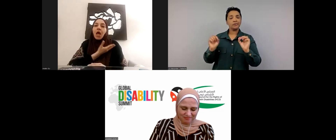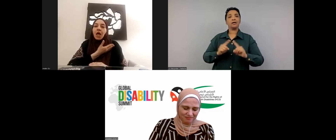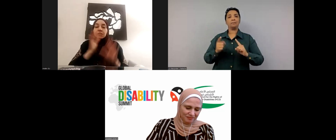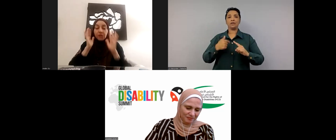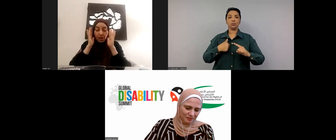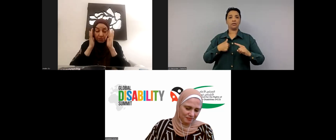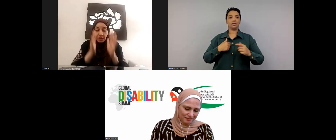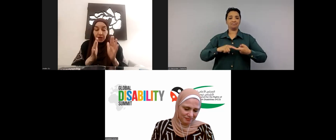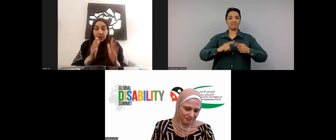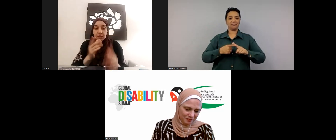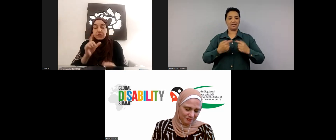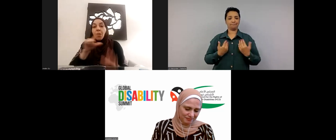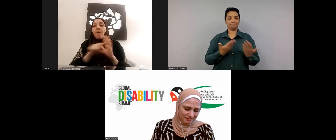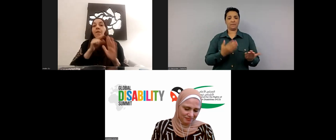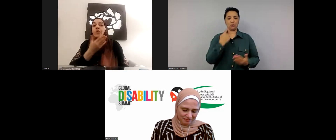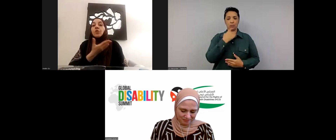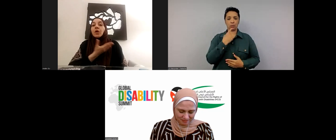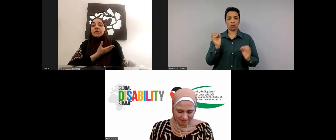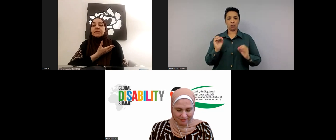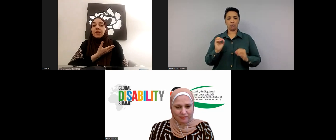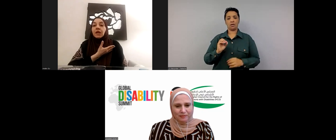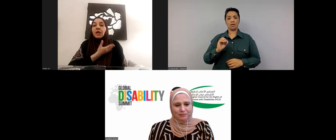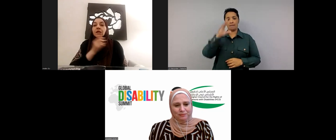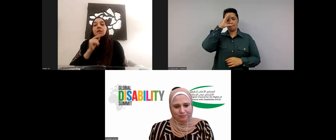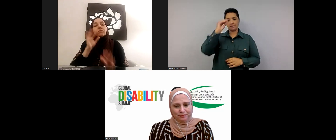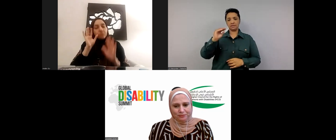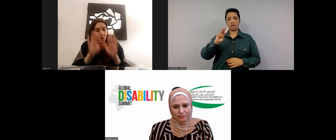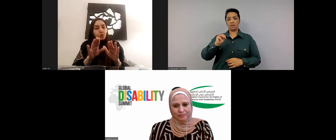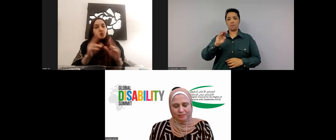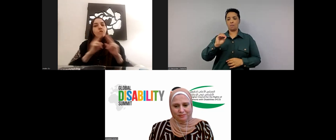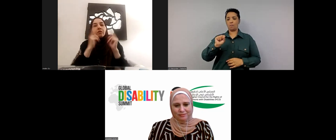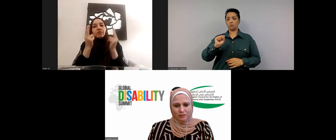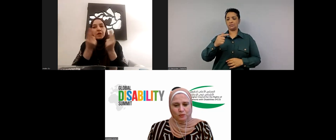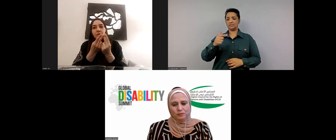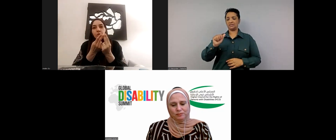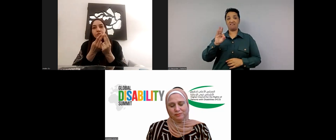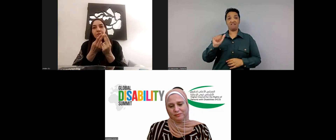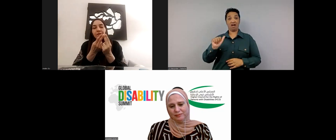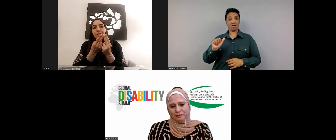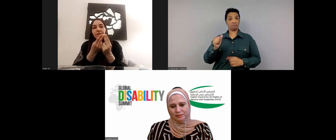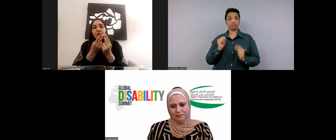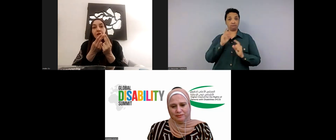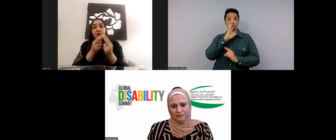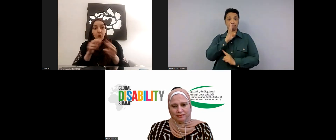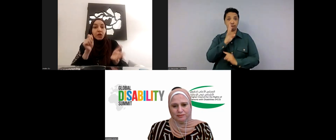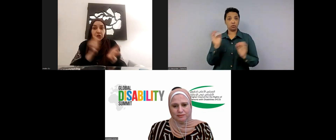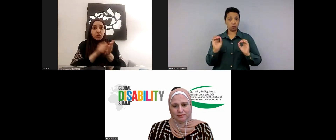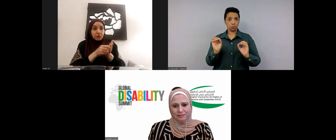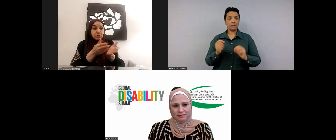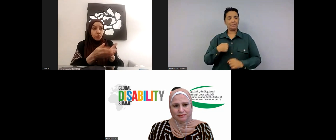friend, Mr. Mustafa Job. I believe that the